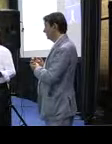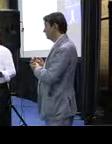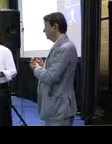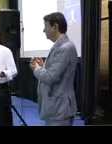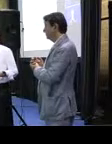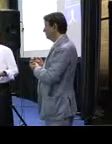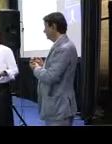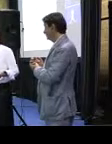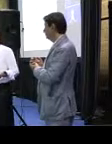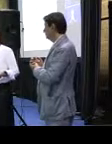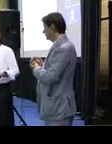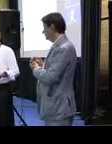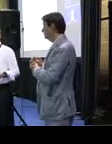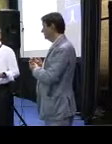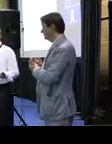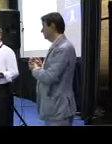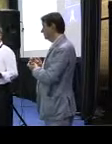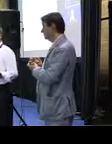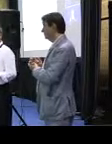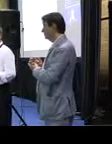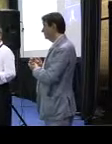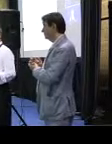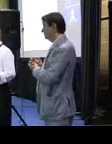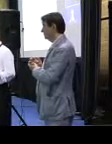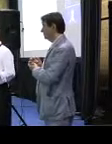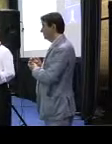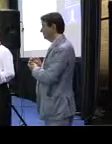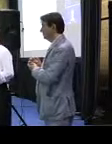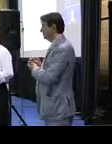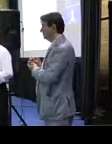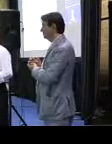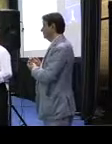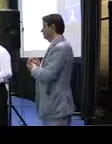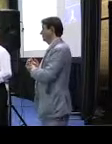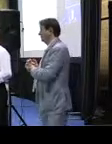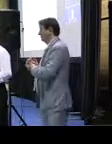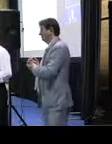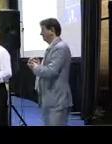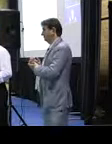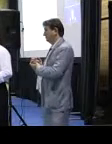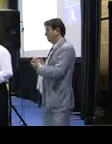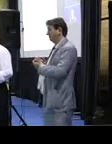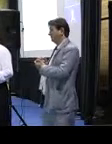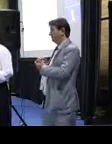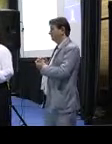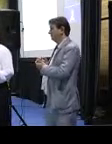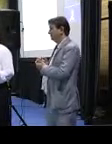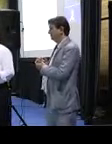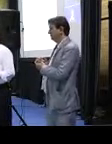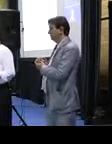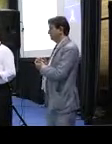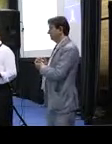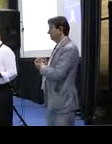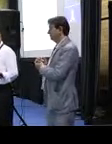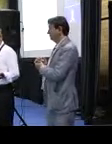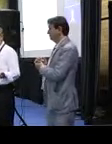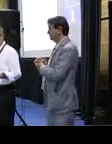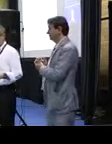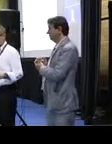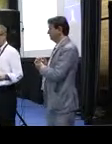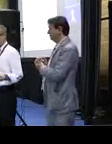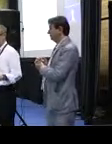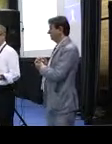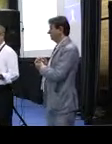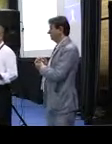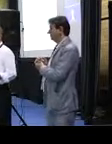very helpful to be able to grant all the awards. And next,